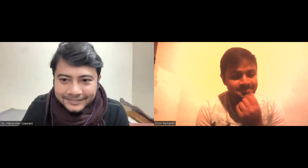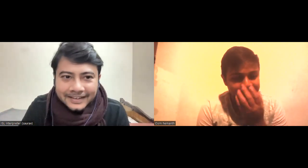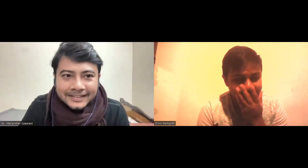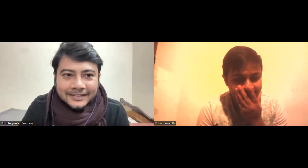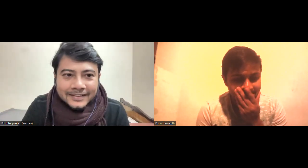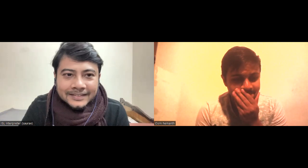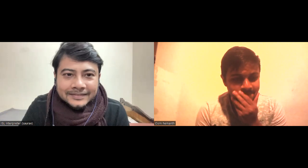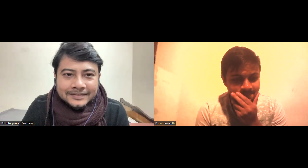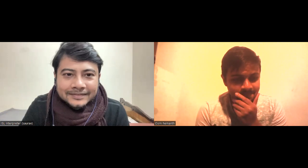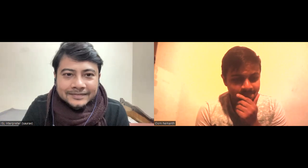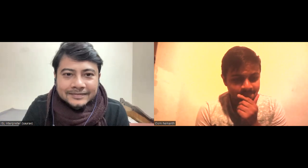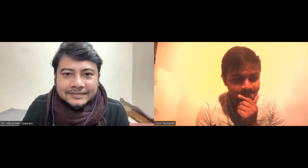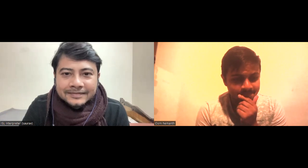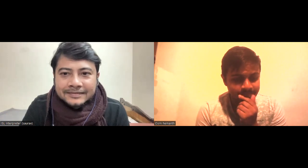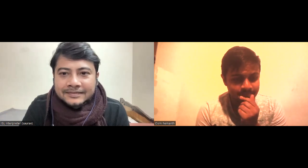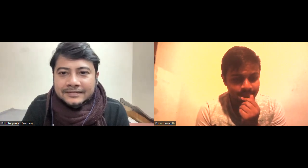Hare Krishna.